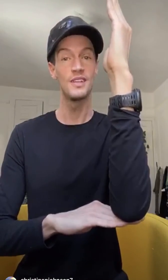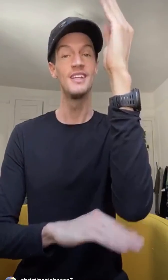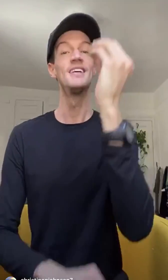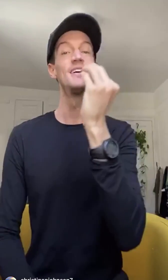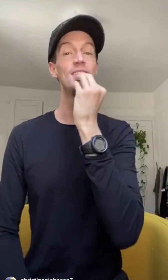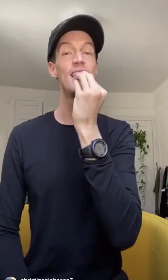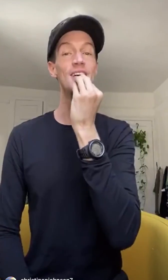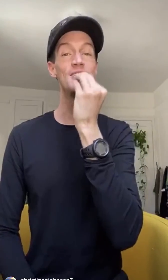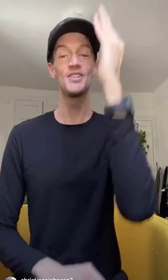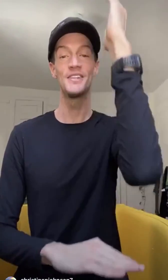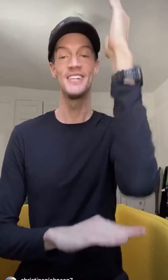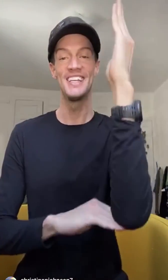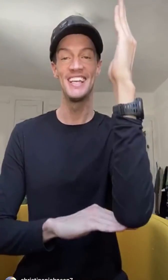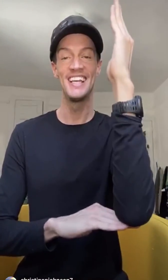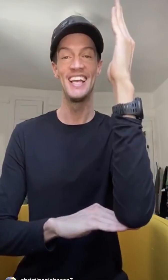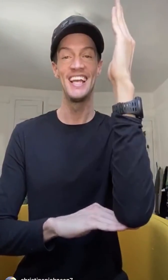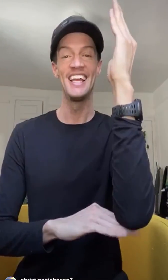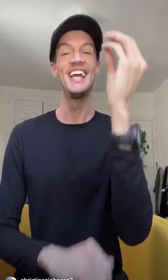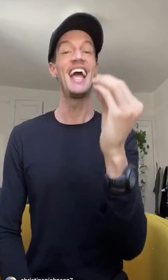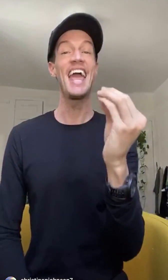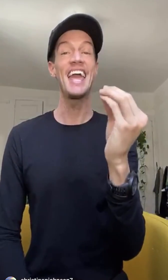the meal that's in the morning, breakfast,